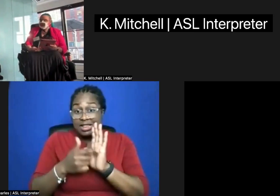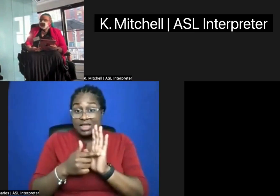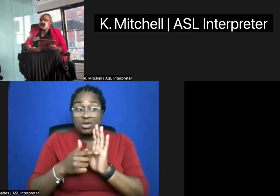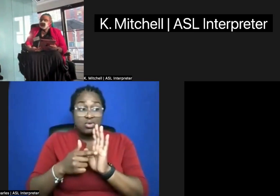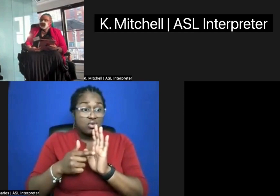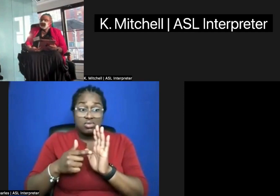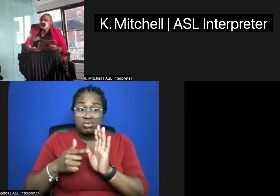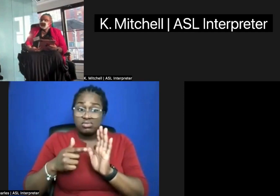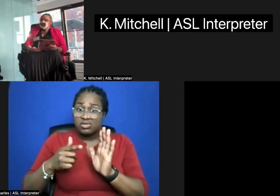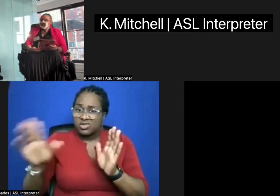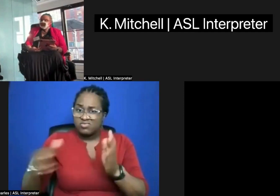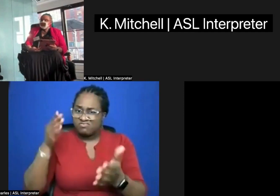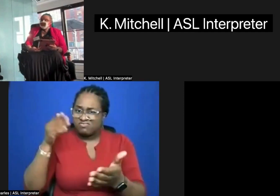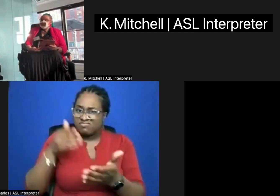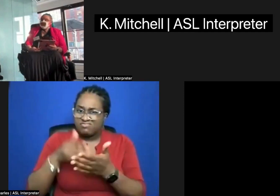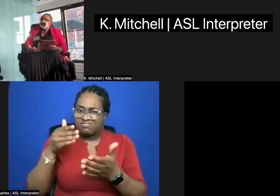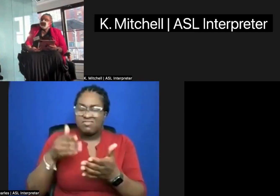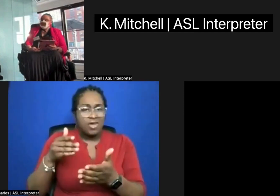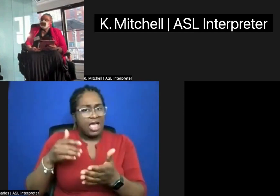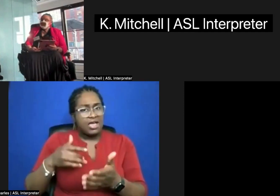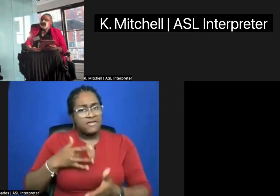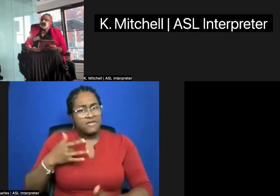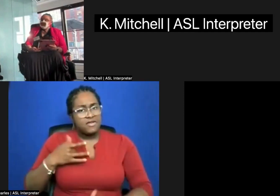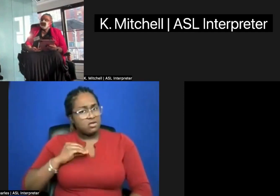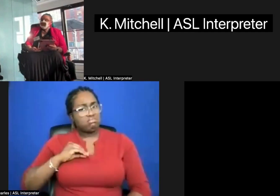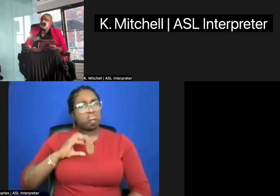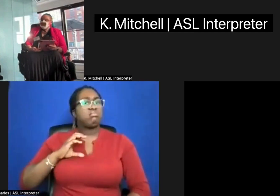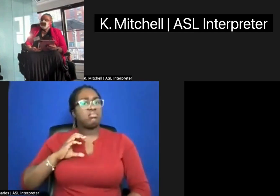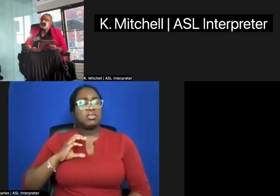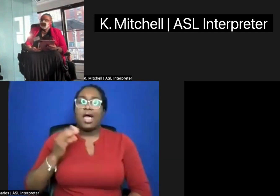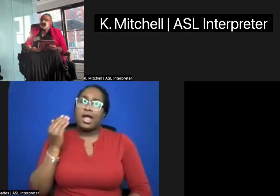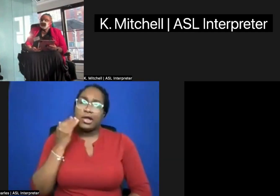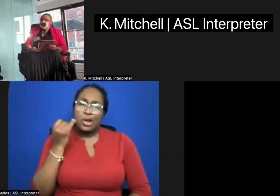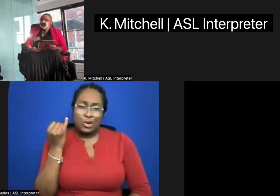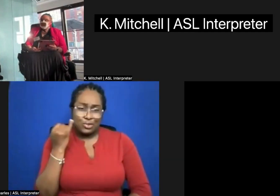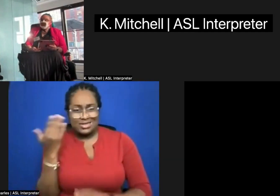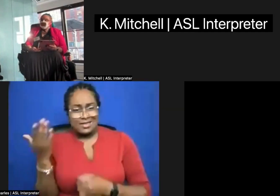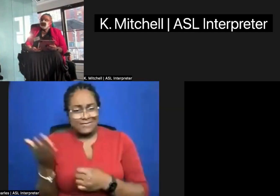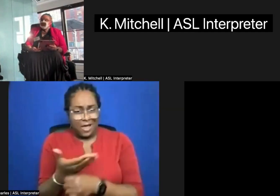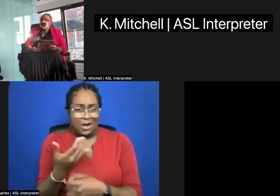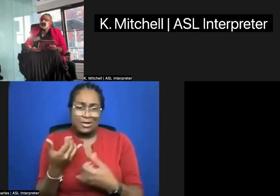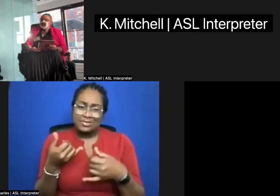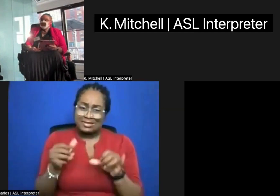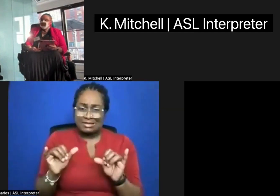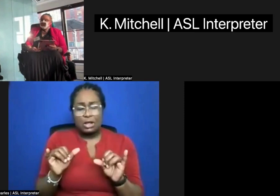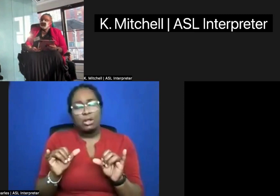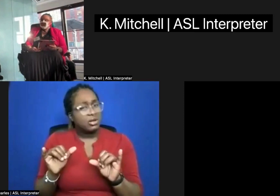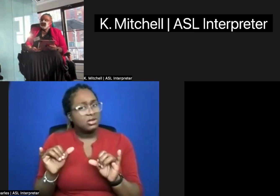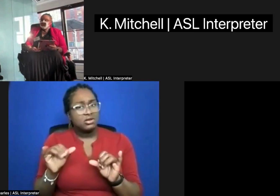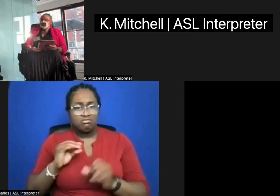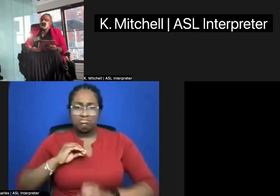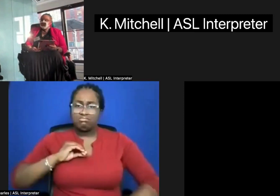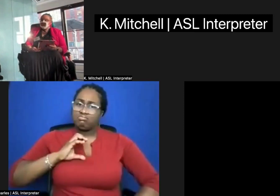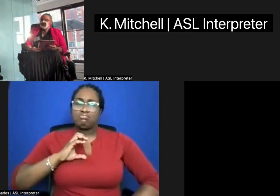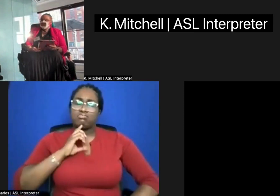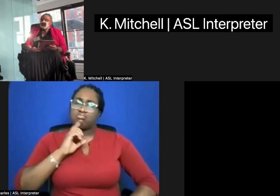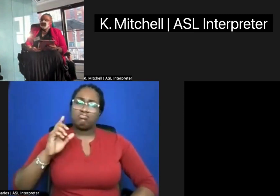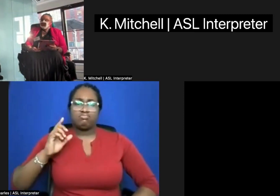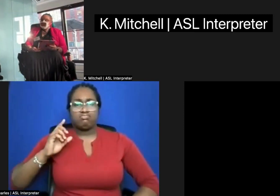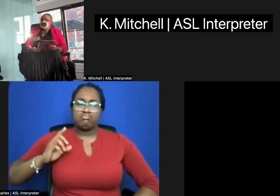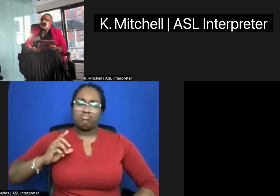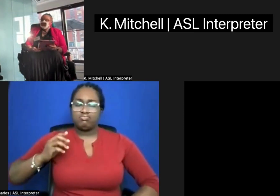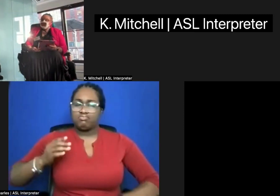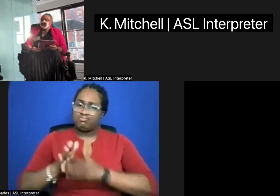just, been fired, and that's a blow to the ego for sure. And it certainly, made me a little